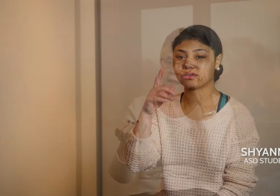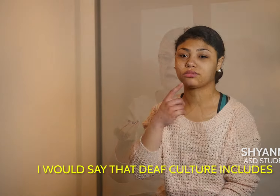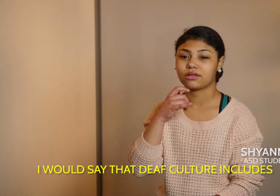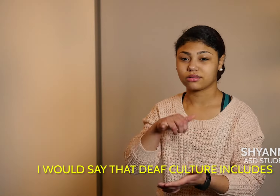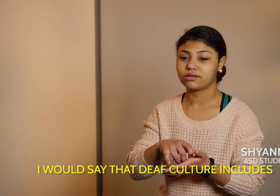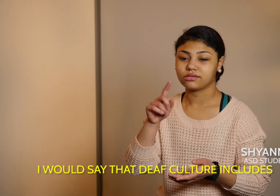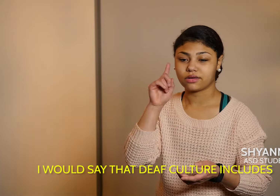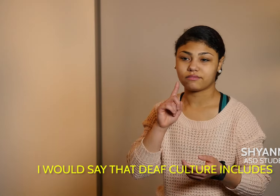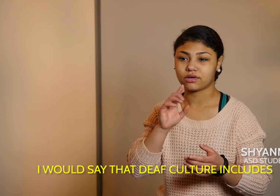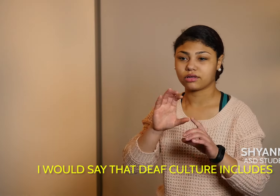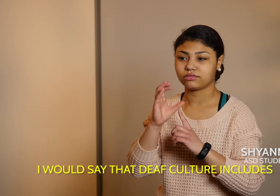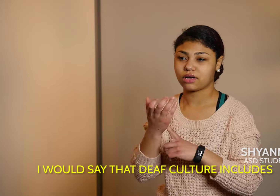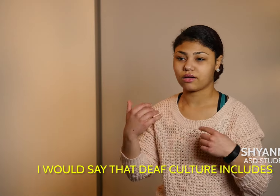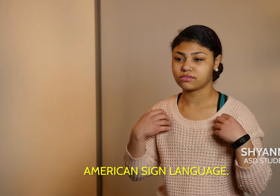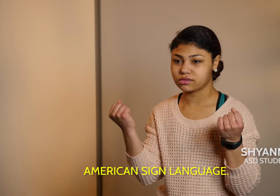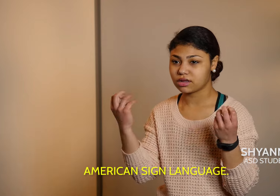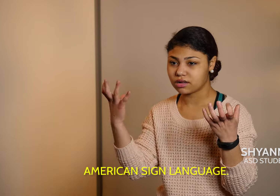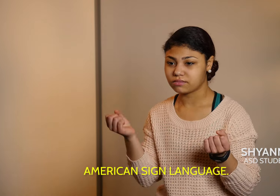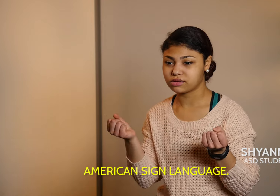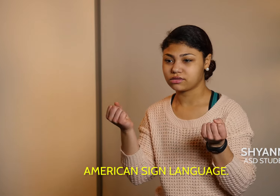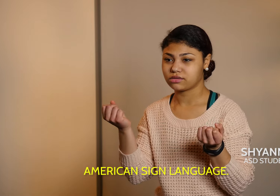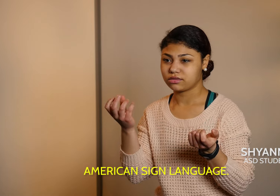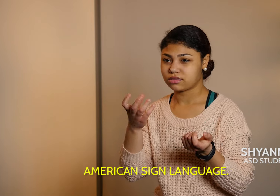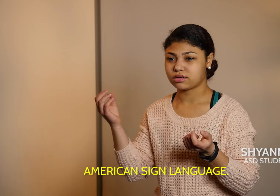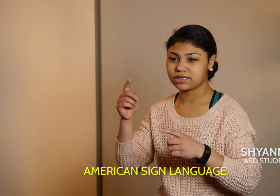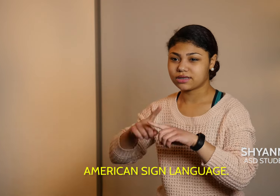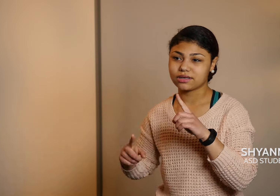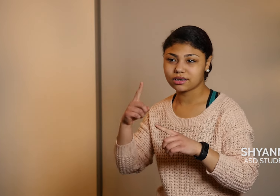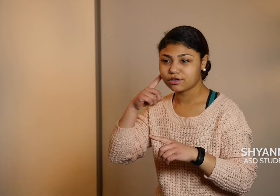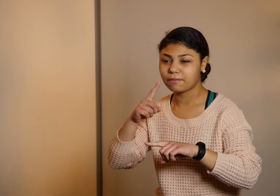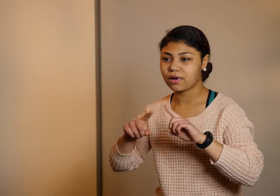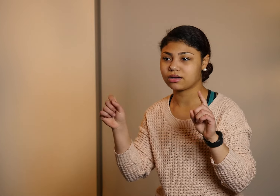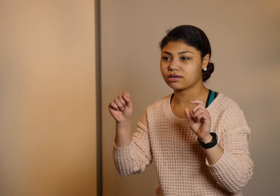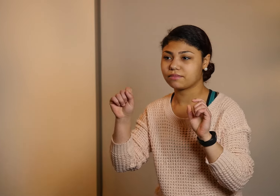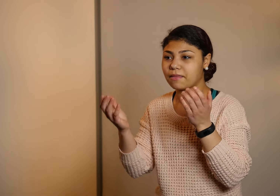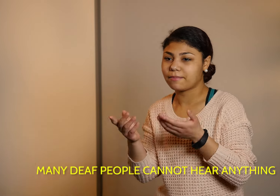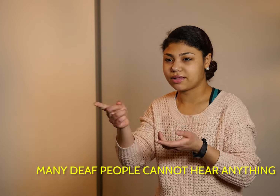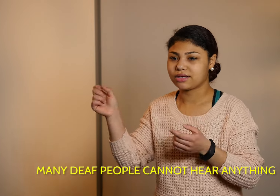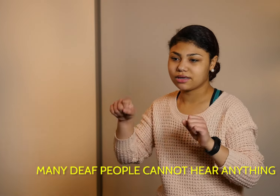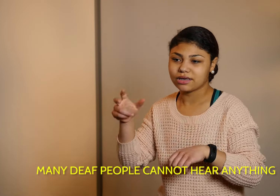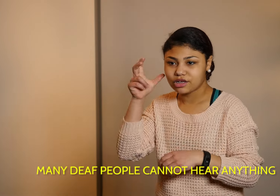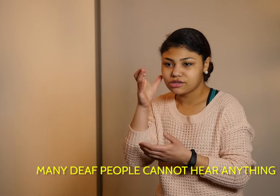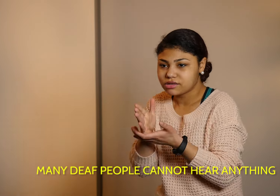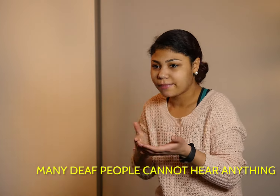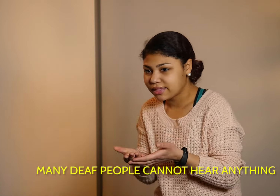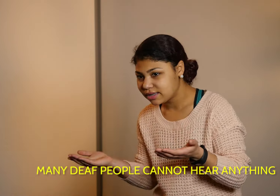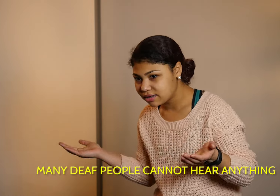I would say that deaf culture includes American Sign Language. Many deaf people cannot hear anything,